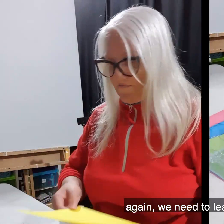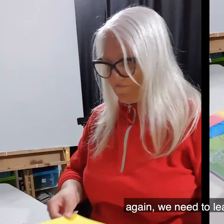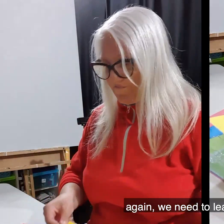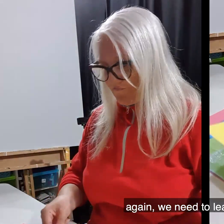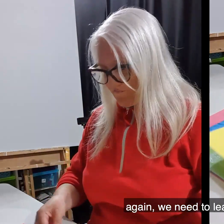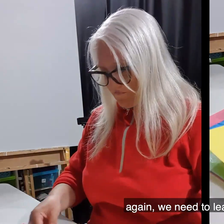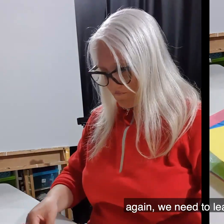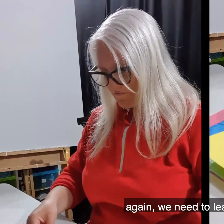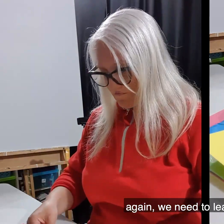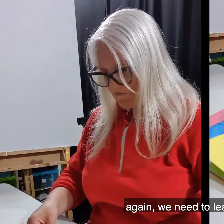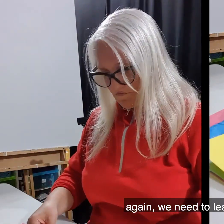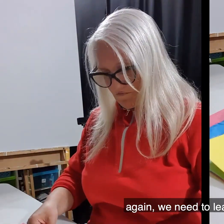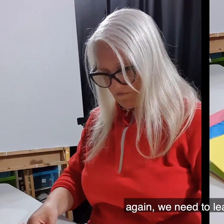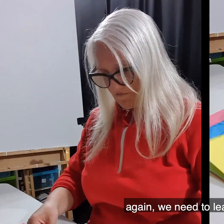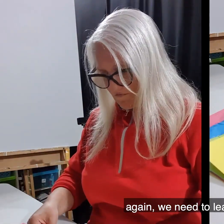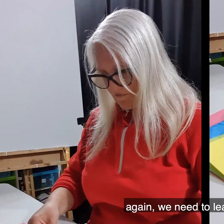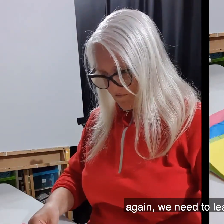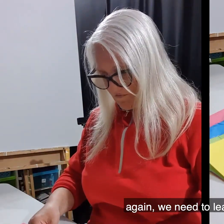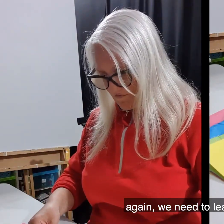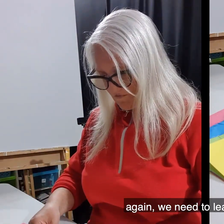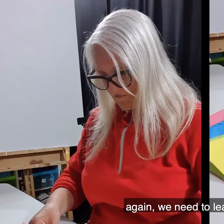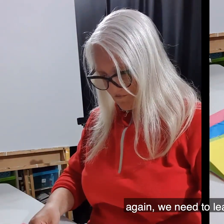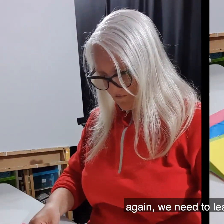Again, we need to leave a margin.